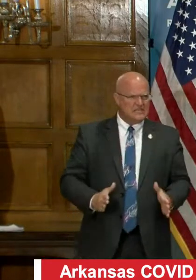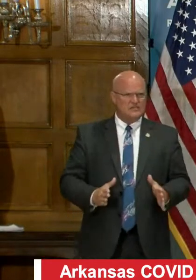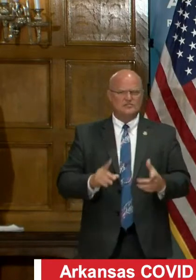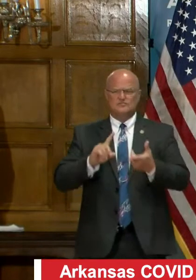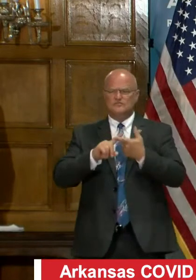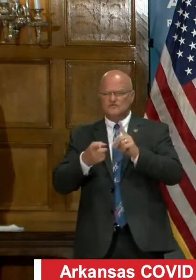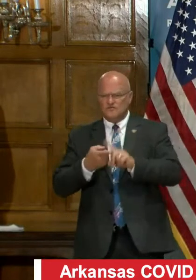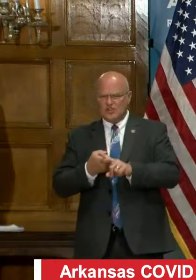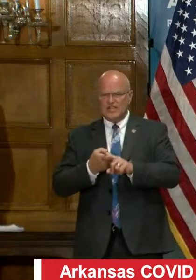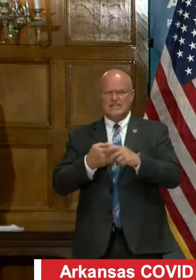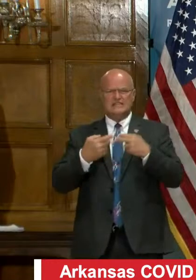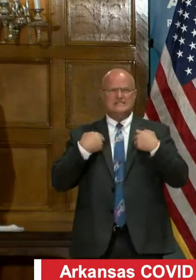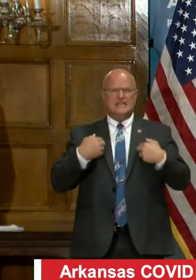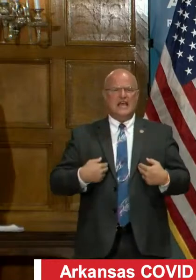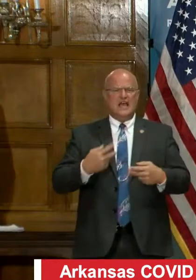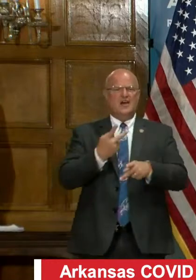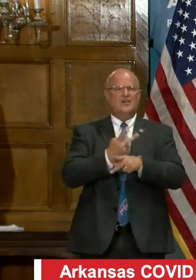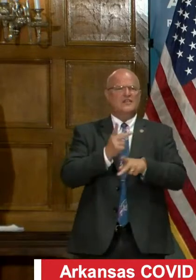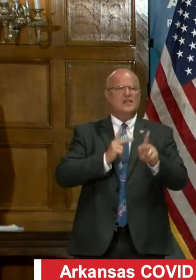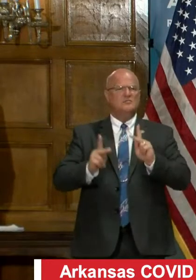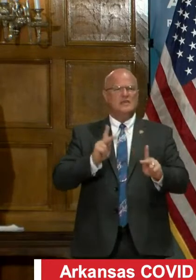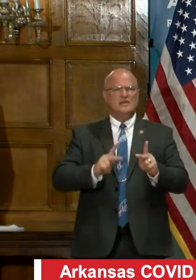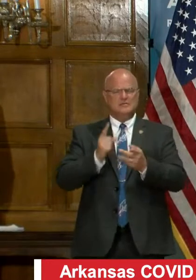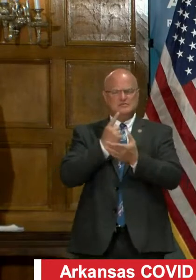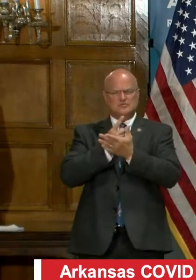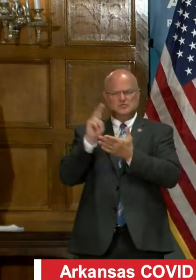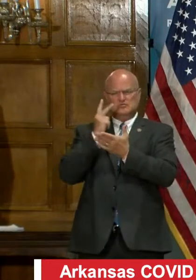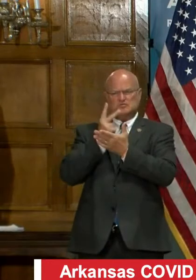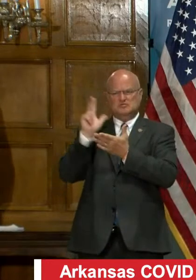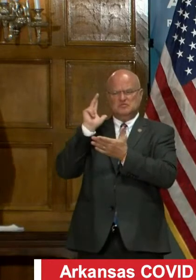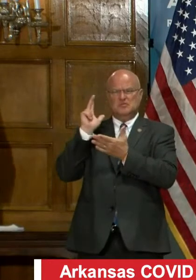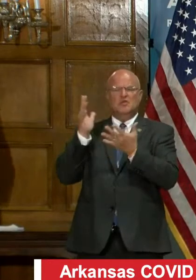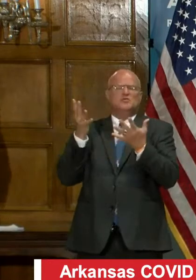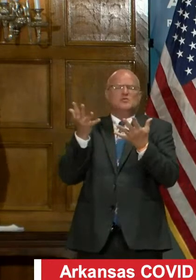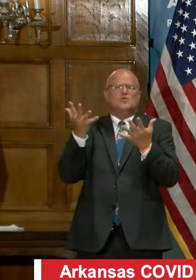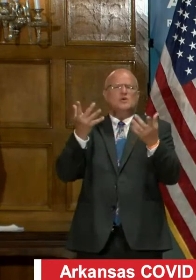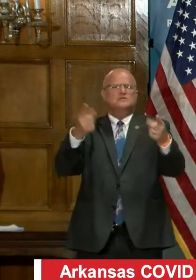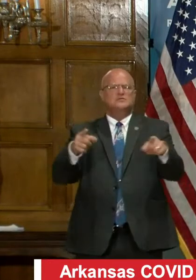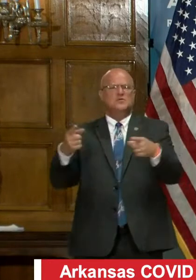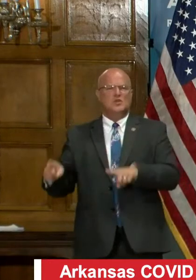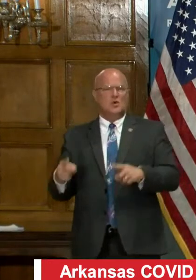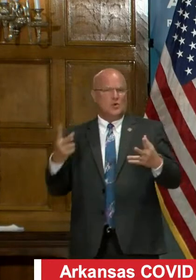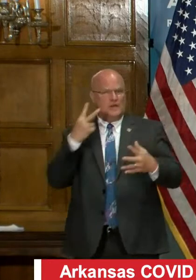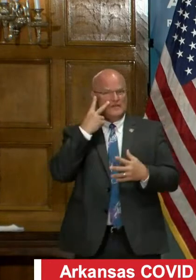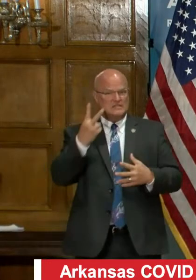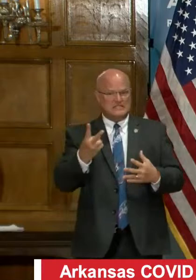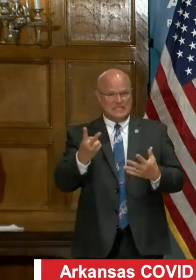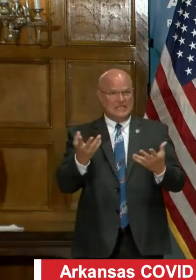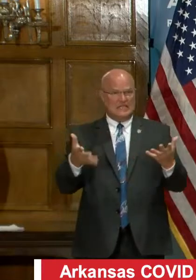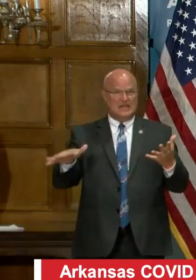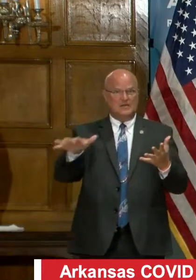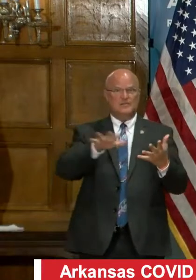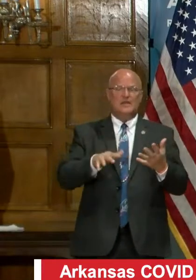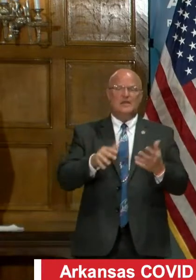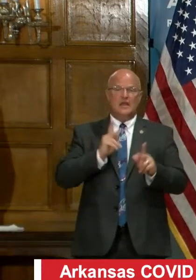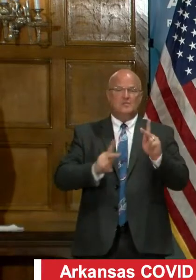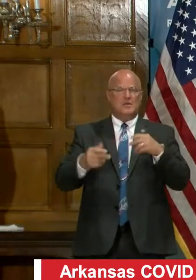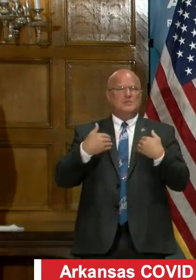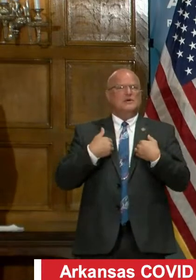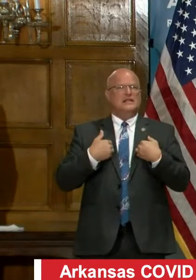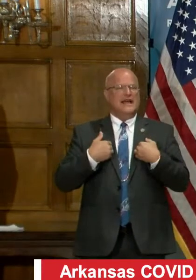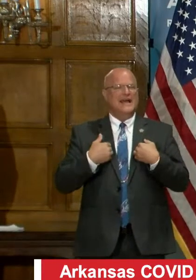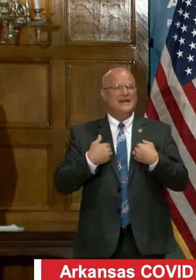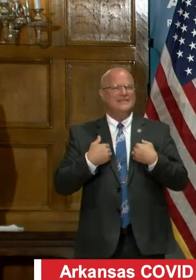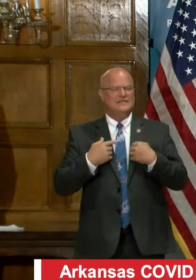medical providers, healthcare professionals over the last few weeks about what's going on and what they're seeing on the ground. And everyone has